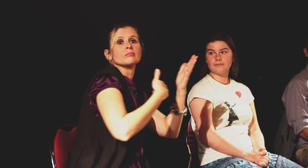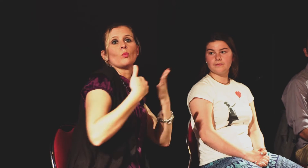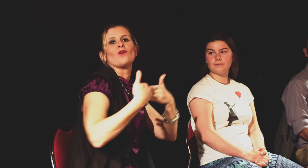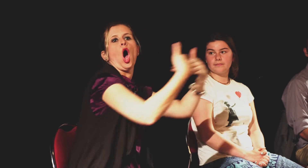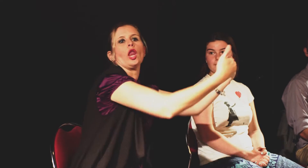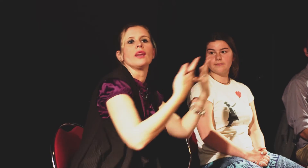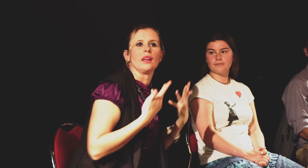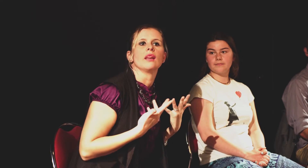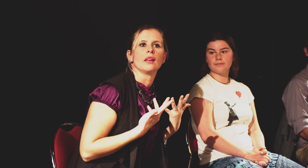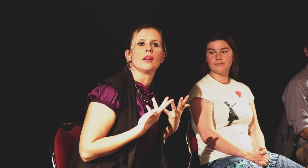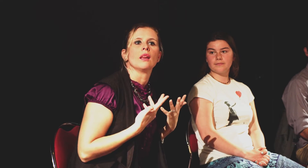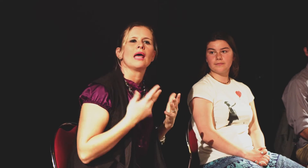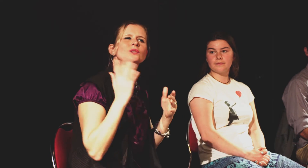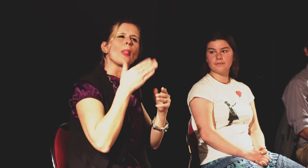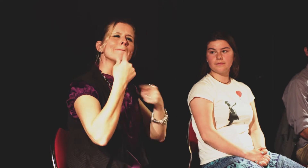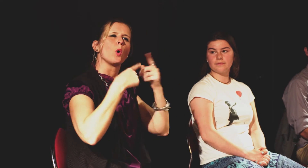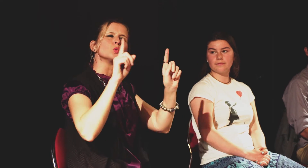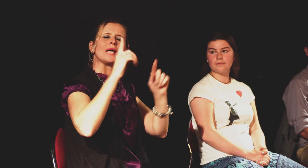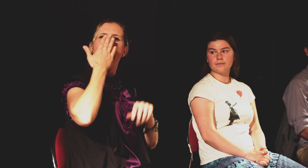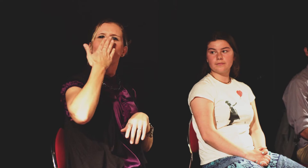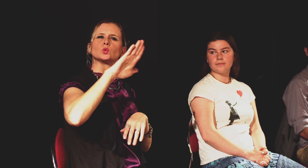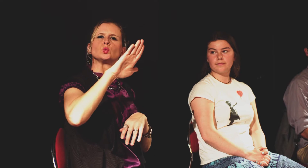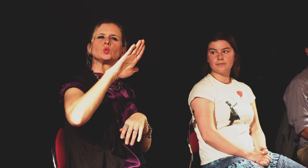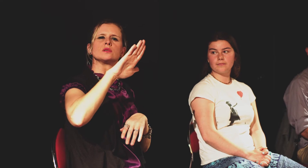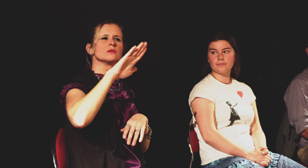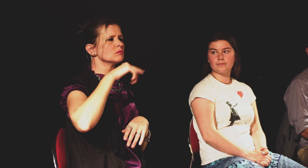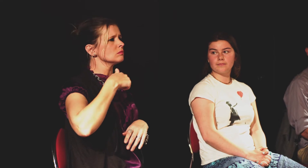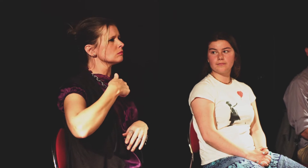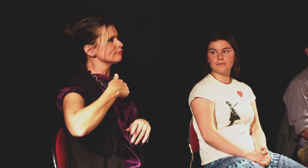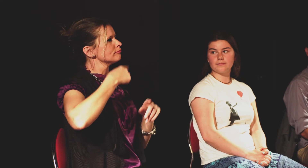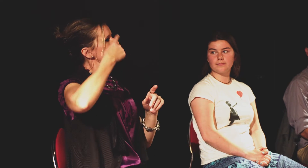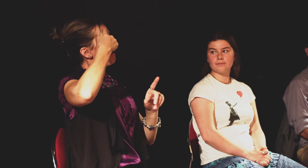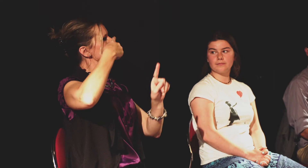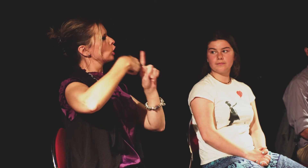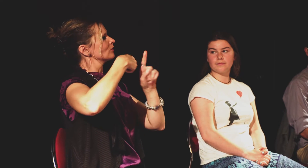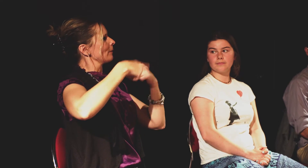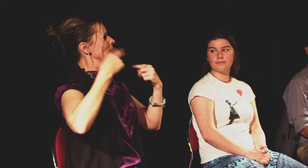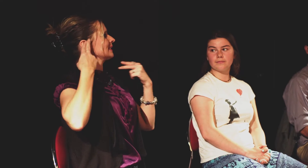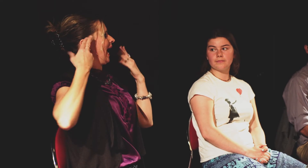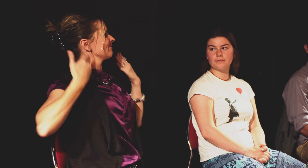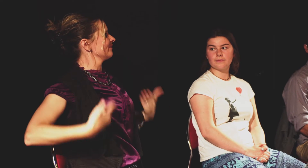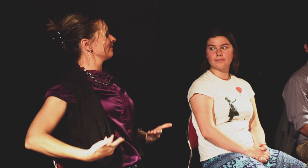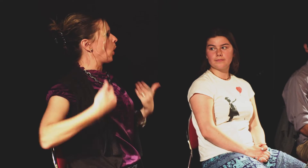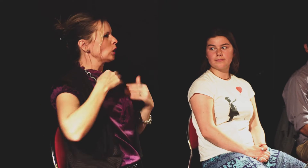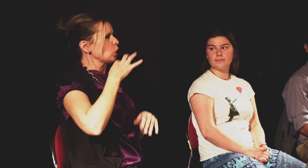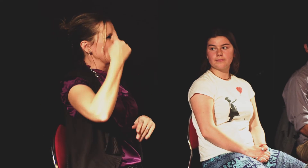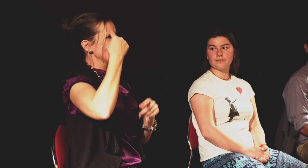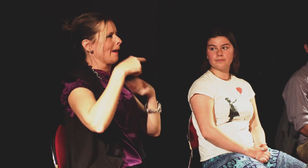and paper, let's write down what we need. Let's move forward. So I think that attitude is really vital in this picture.